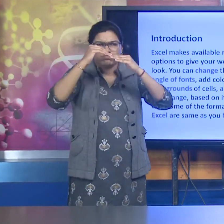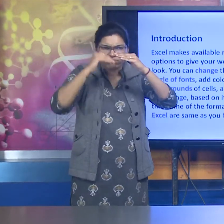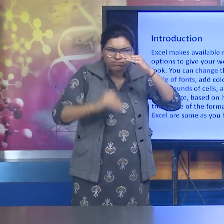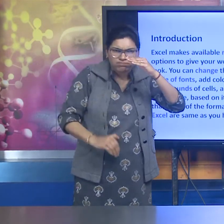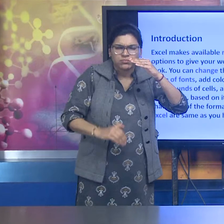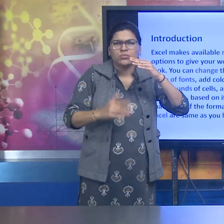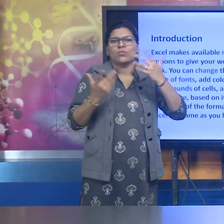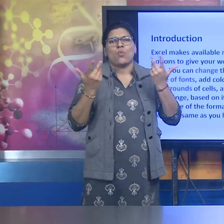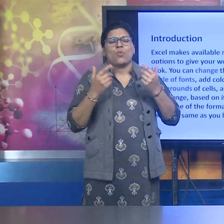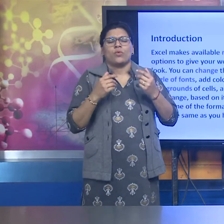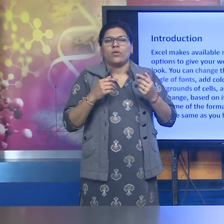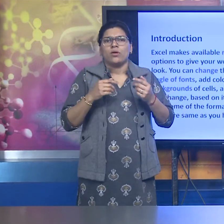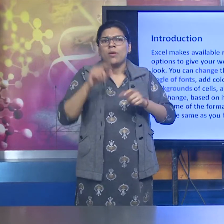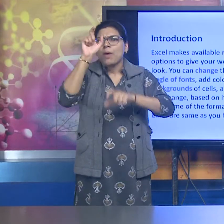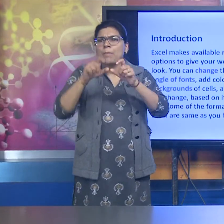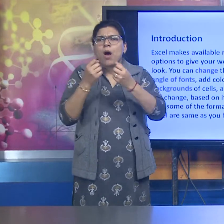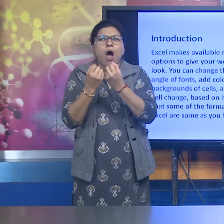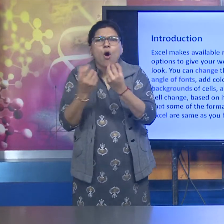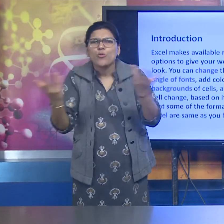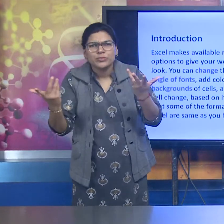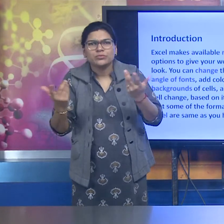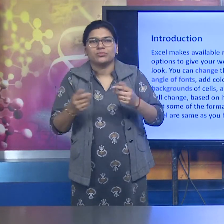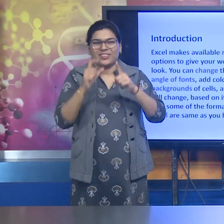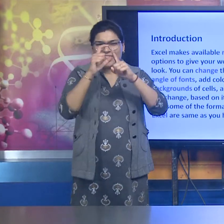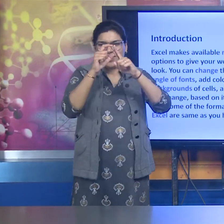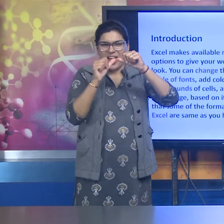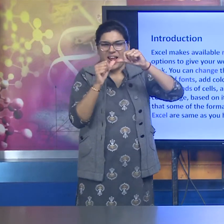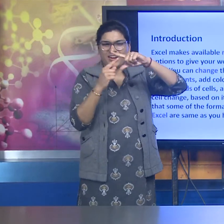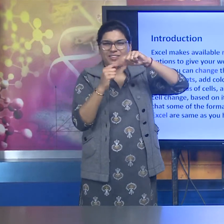options to give your